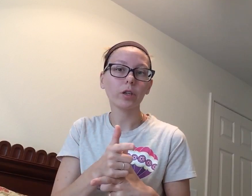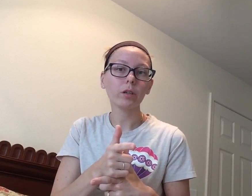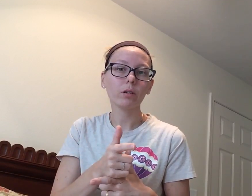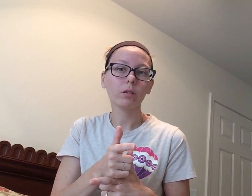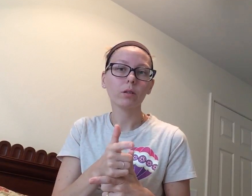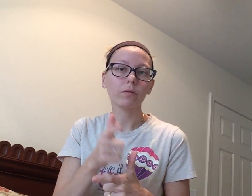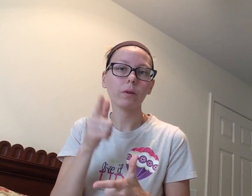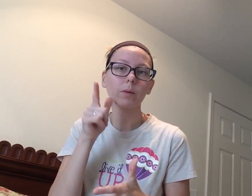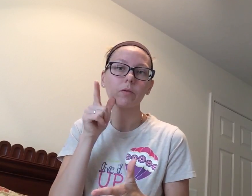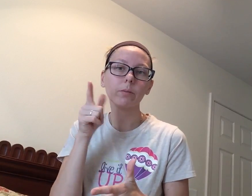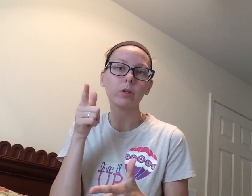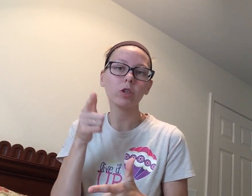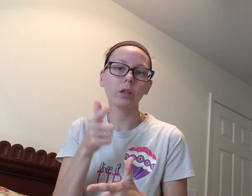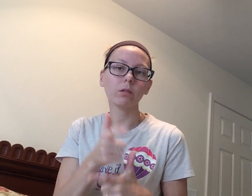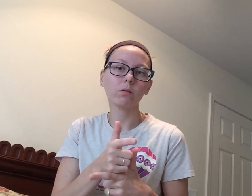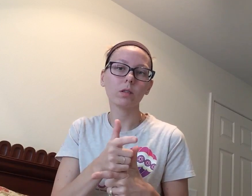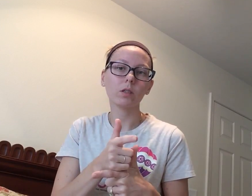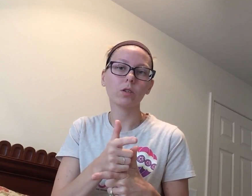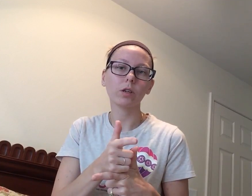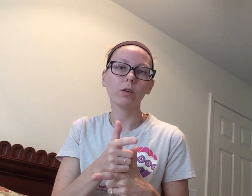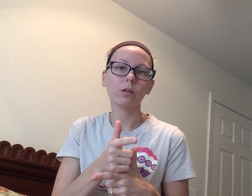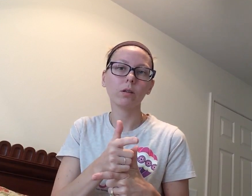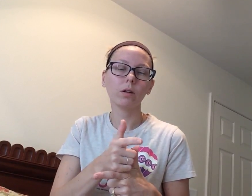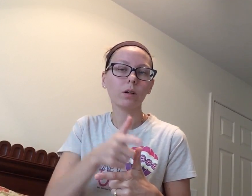Sister. Female from your chin. Sister.